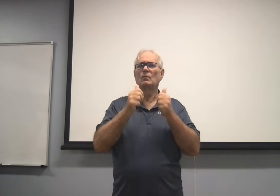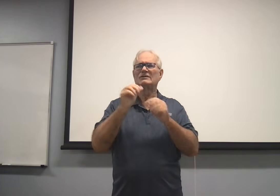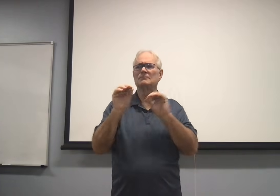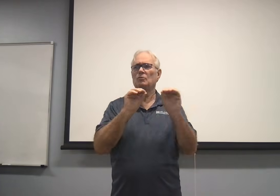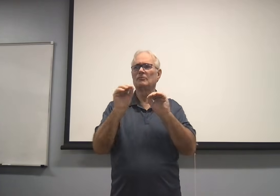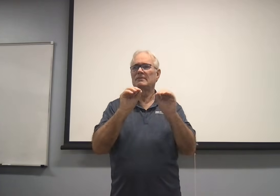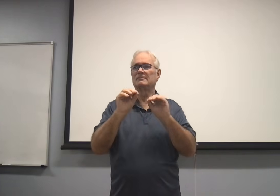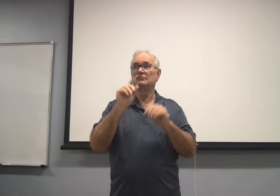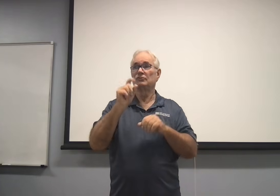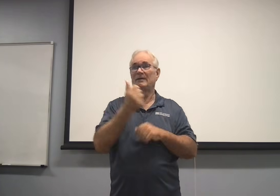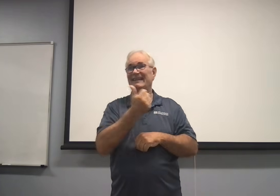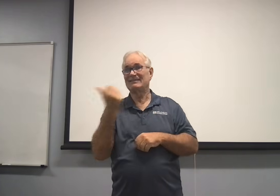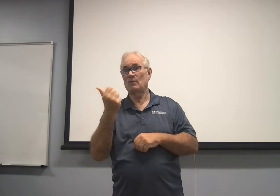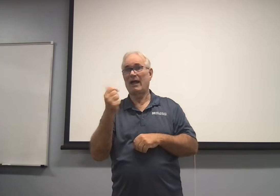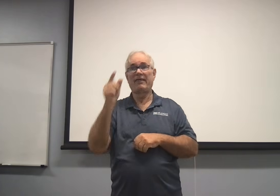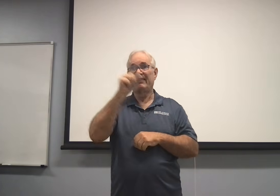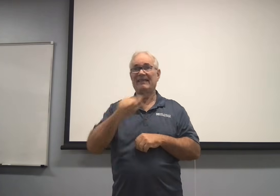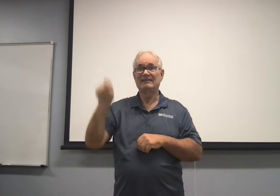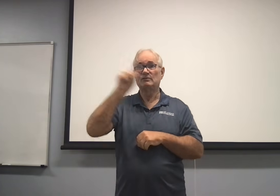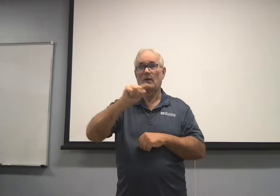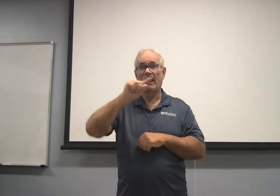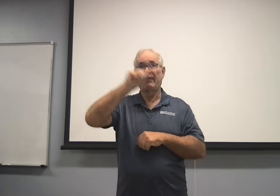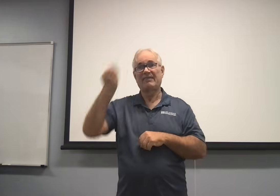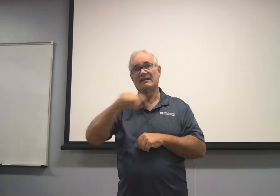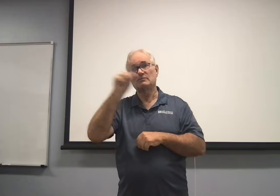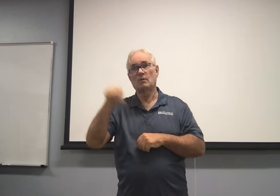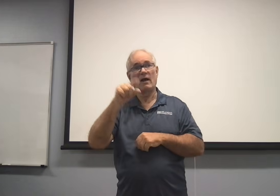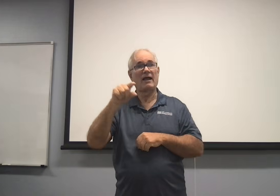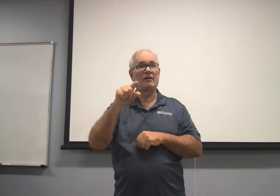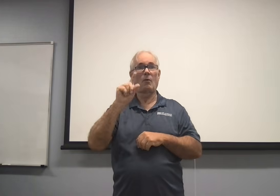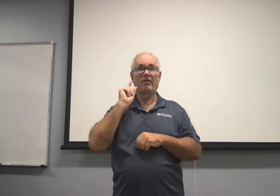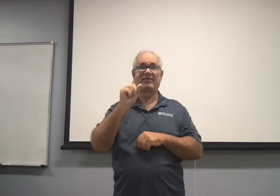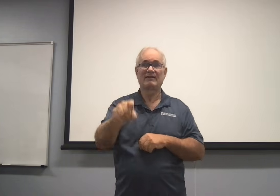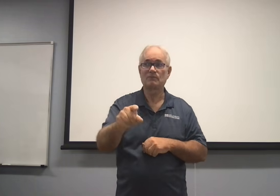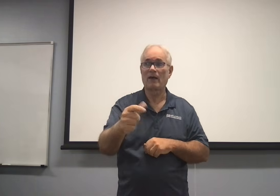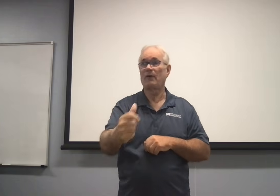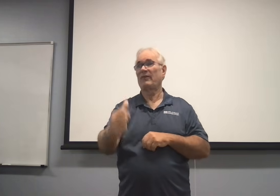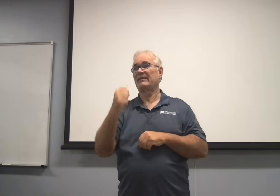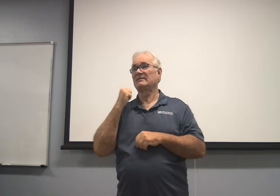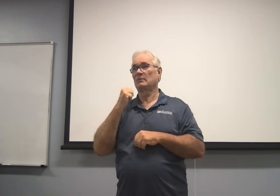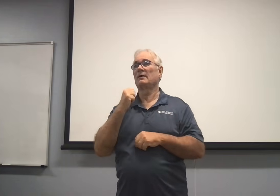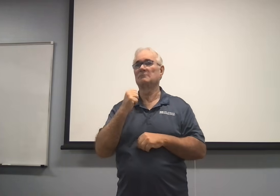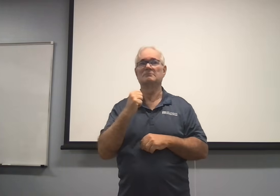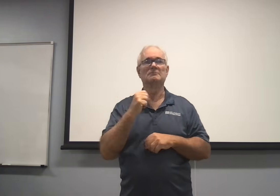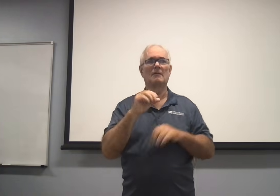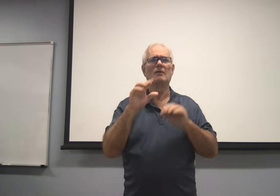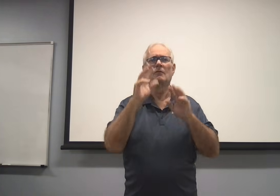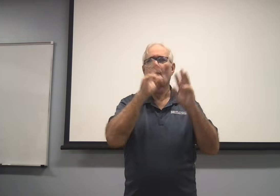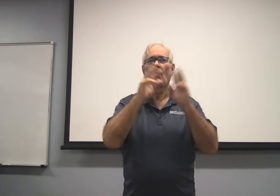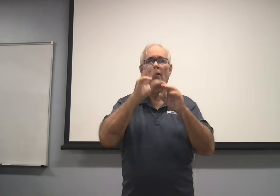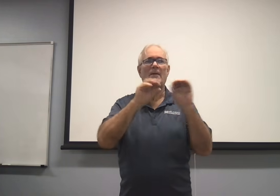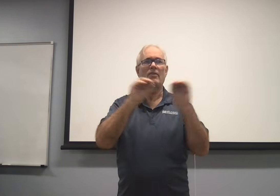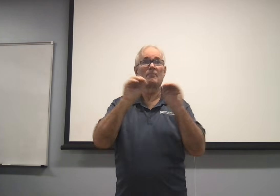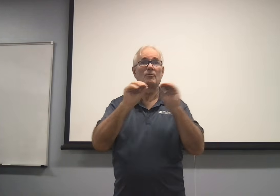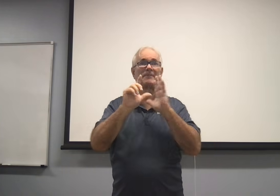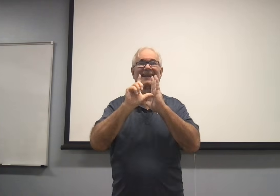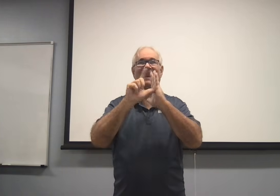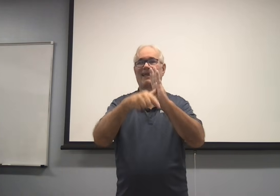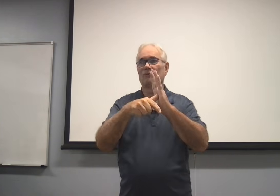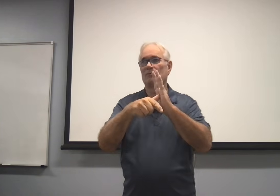the video and check the movements, whether it's clockwise, counterclockwise, forward, backward, right, or left. You know,